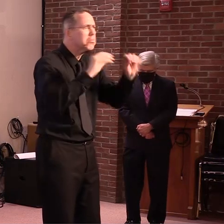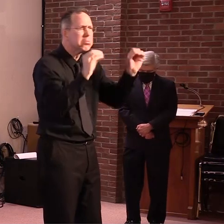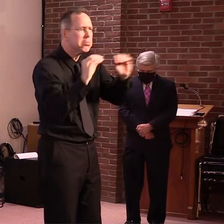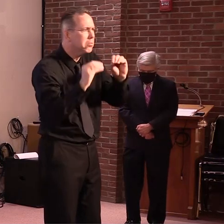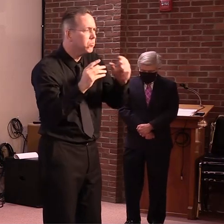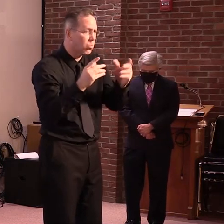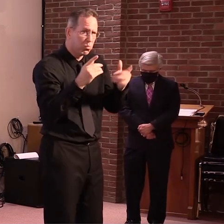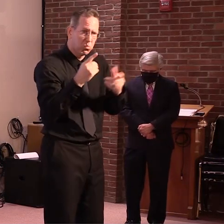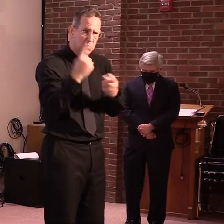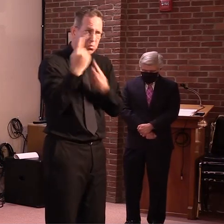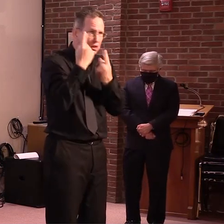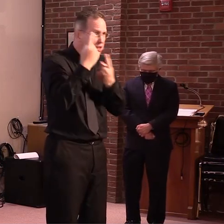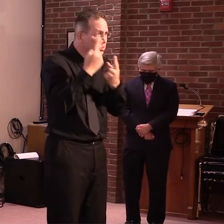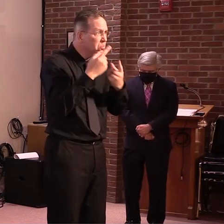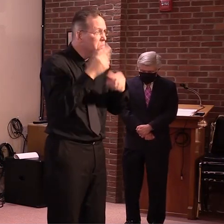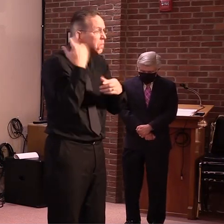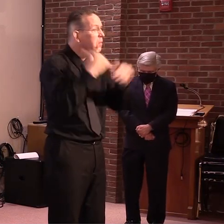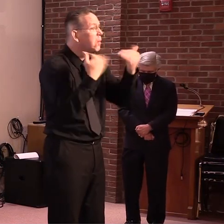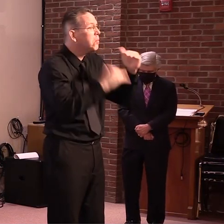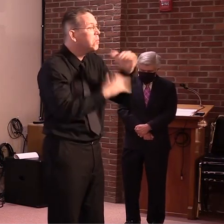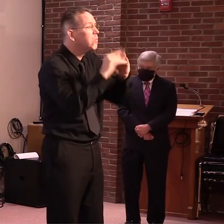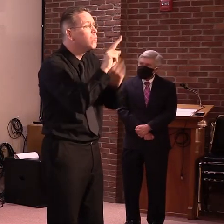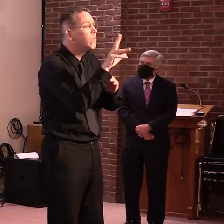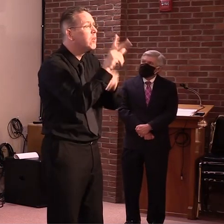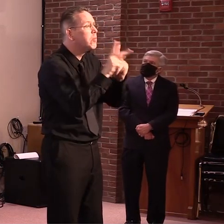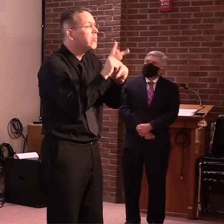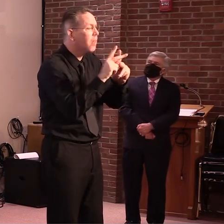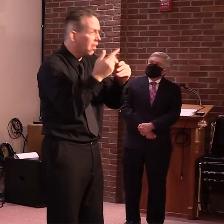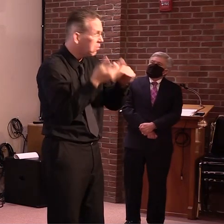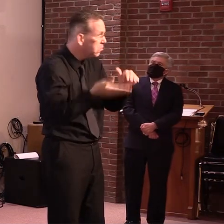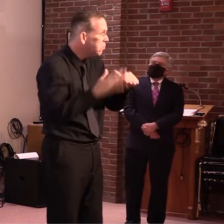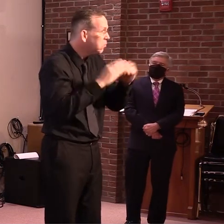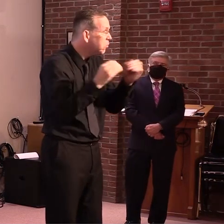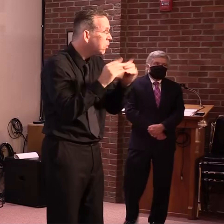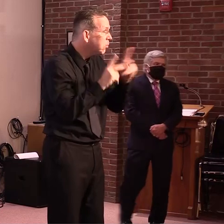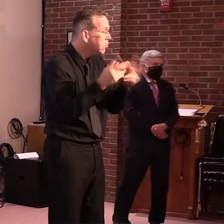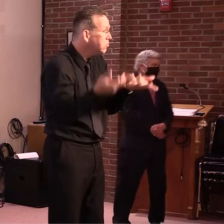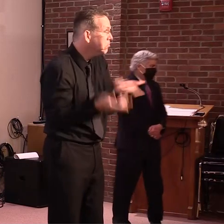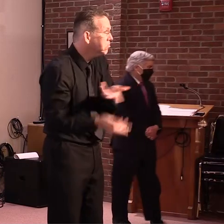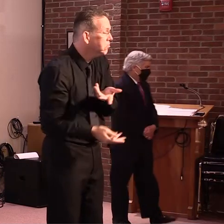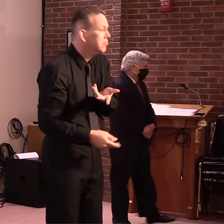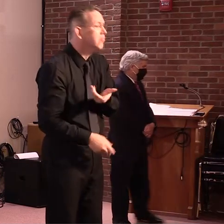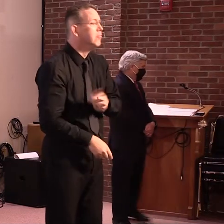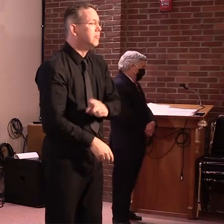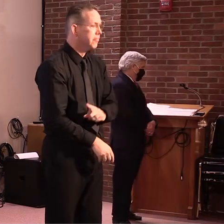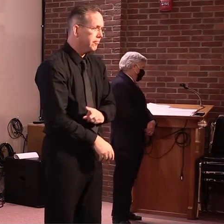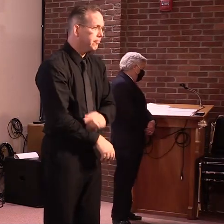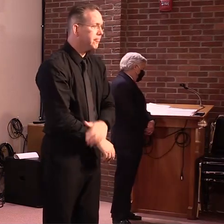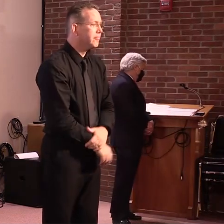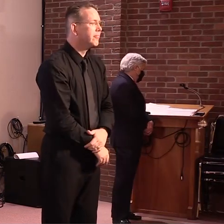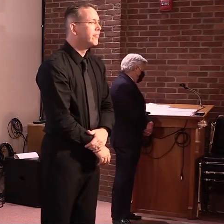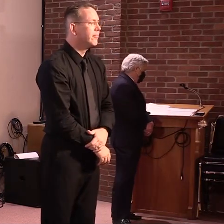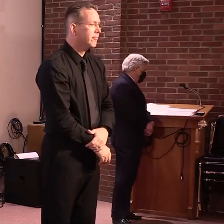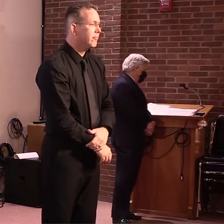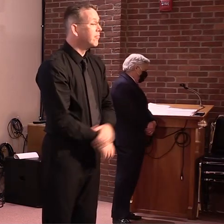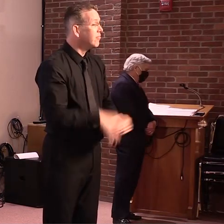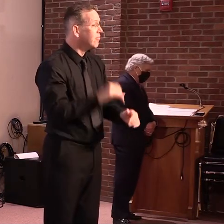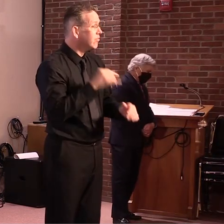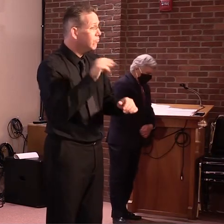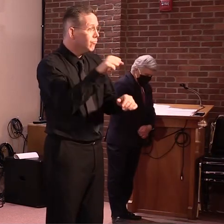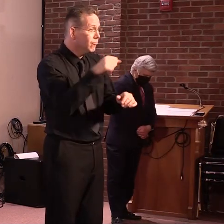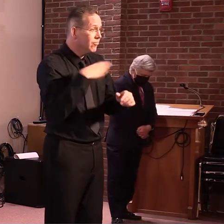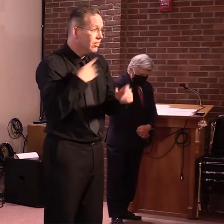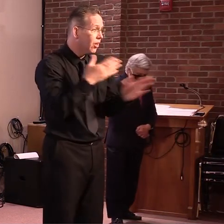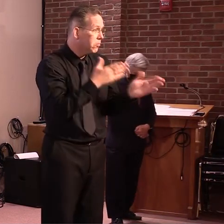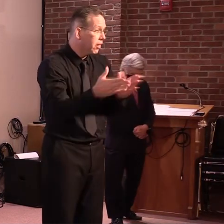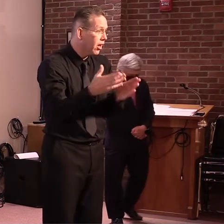increase the numbers, every time we open up businesses or certain sectors and we don't see a significant spike, then I believe that we can